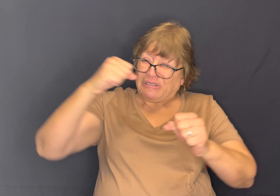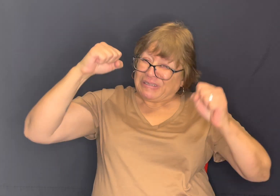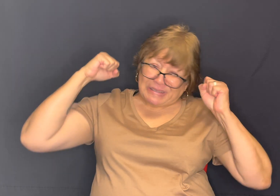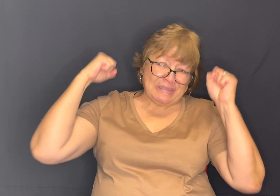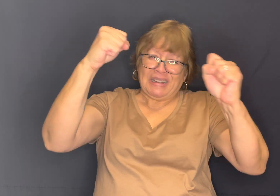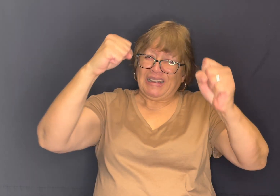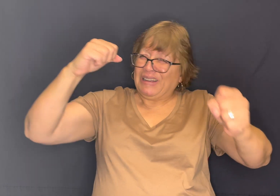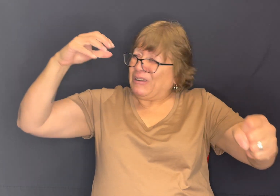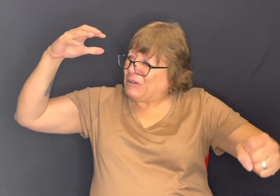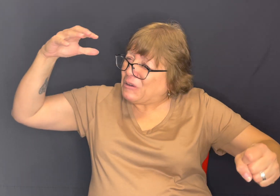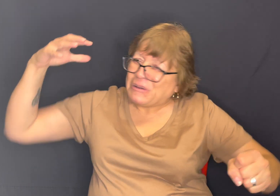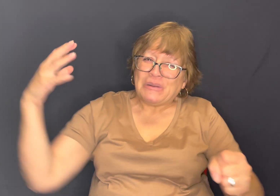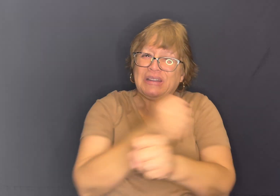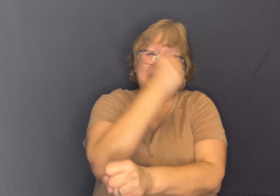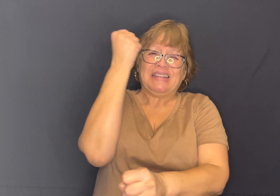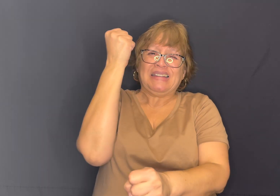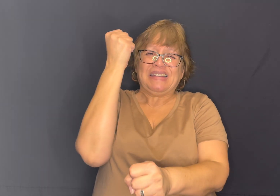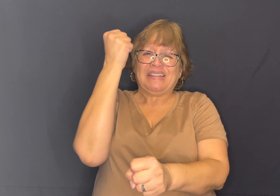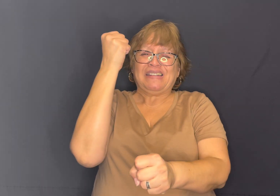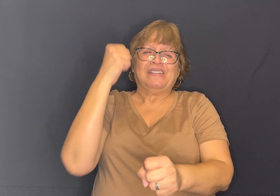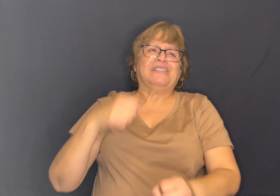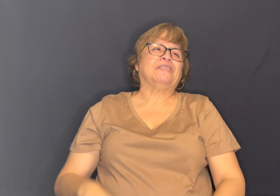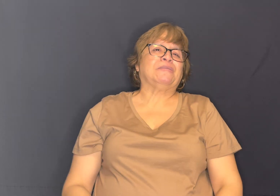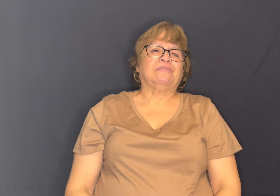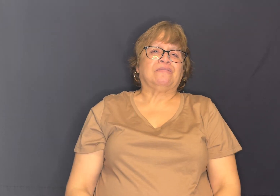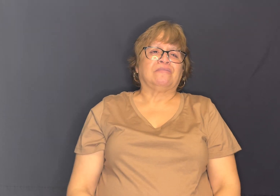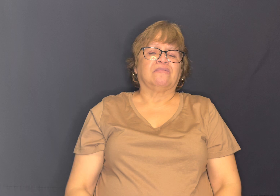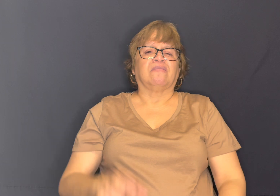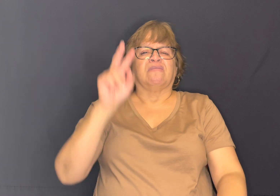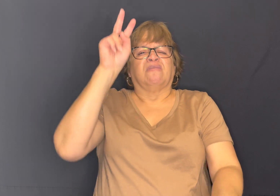Win. Yay! Win.